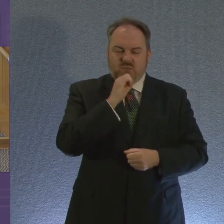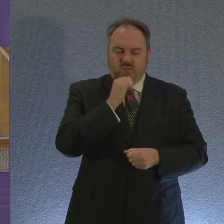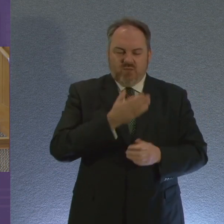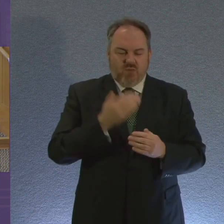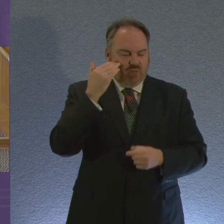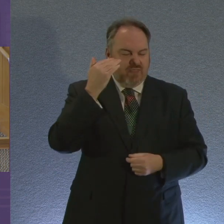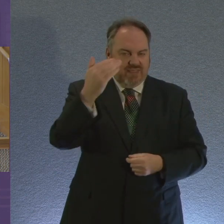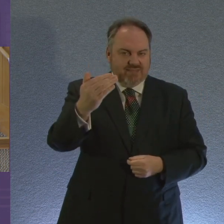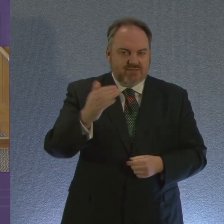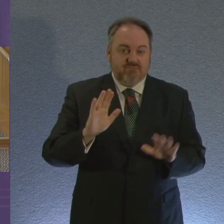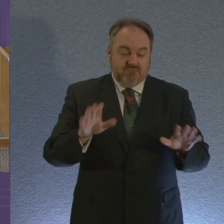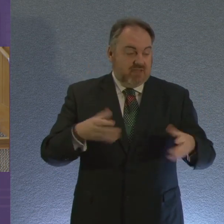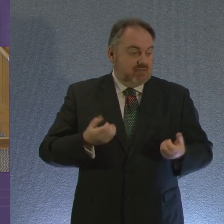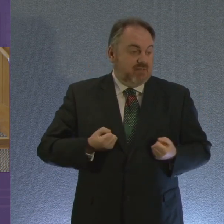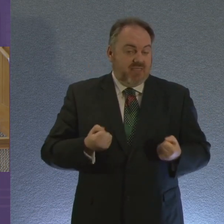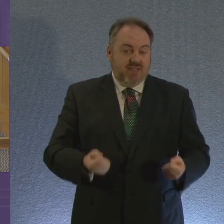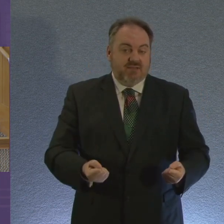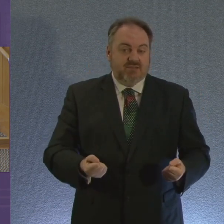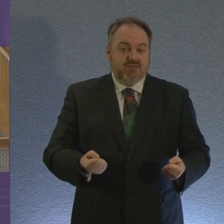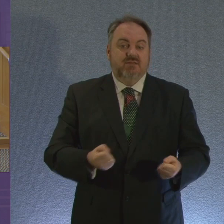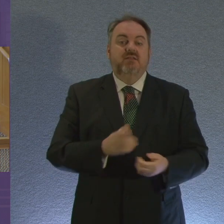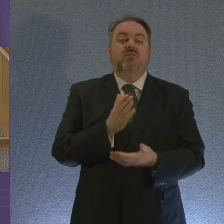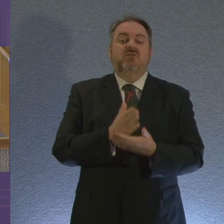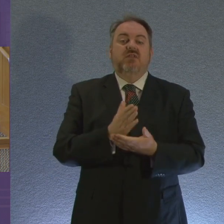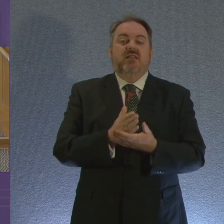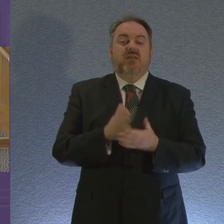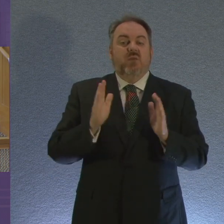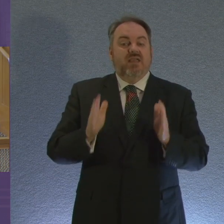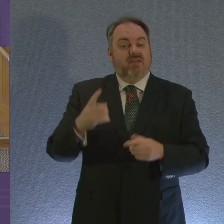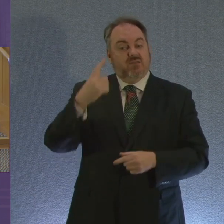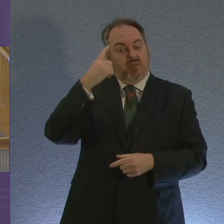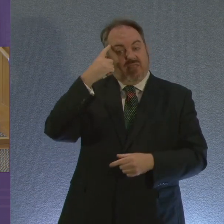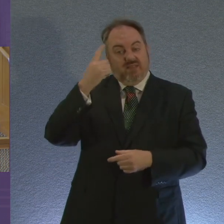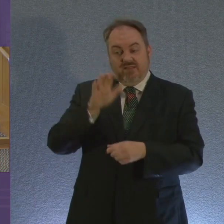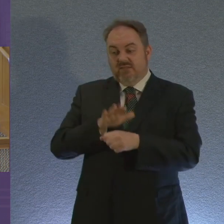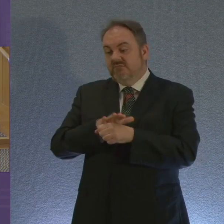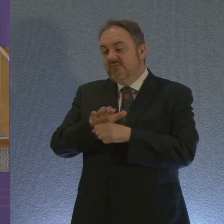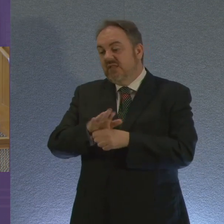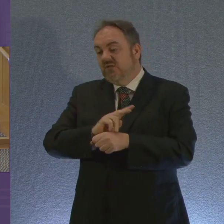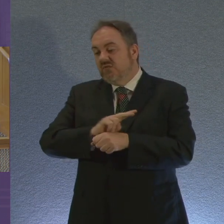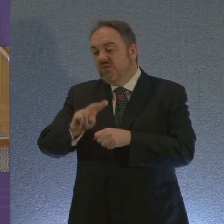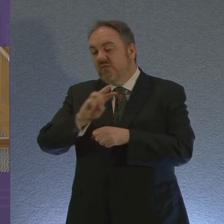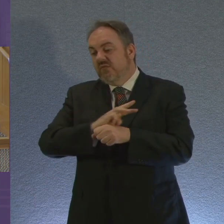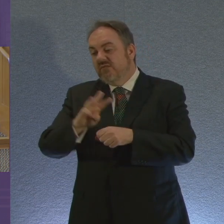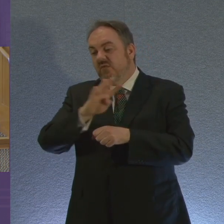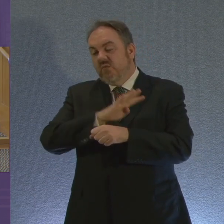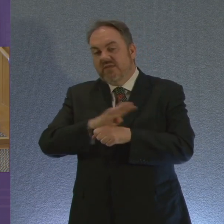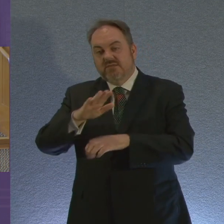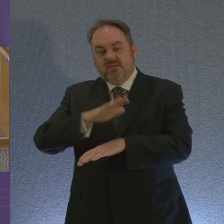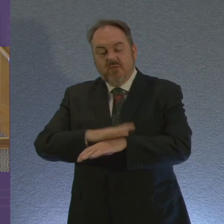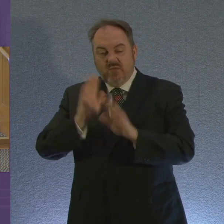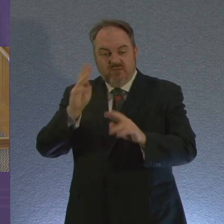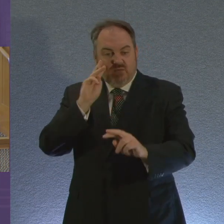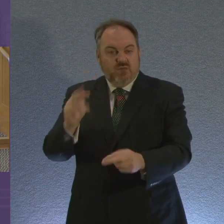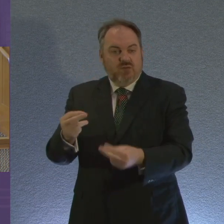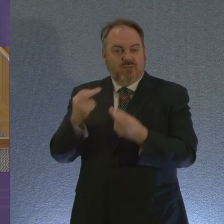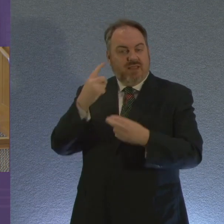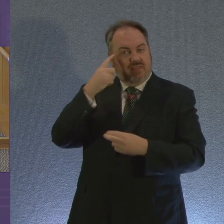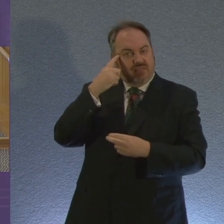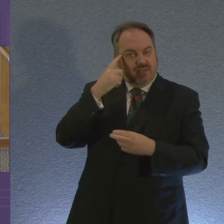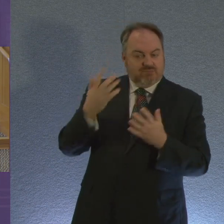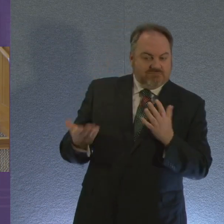solved, and we know that we will have to revisit it in a matter of weeks. If there are talks about that process, then